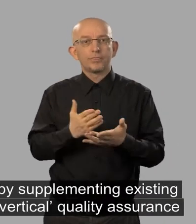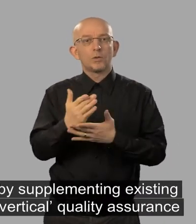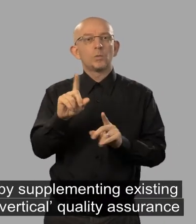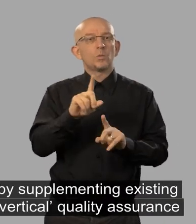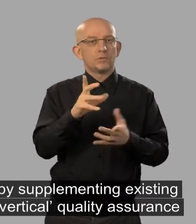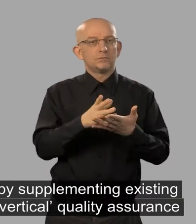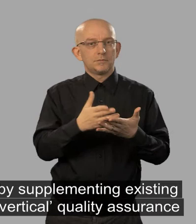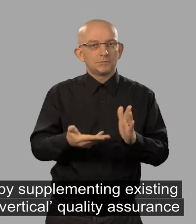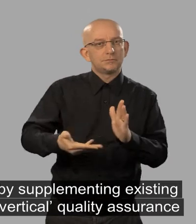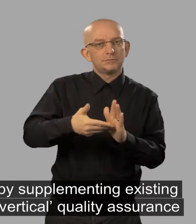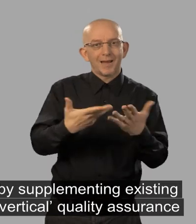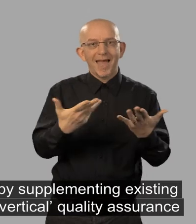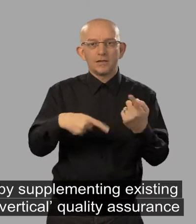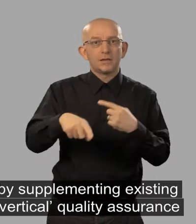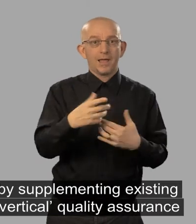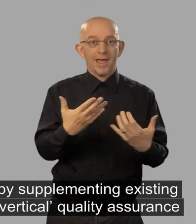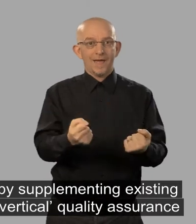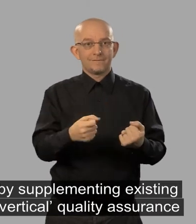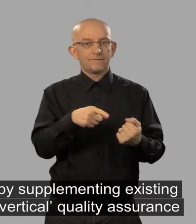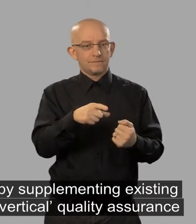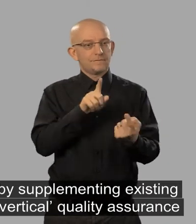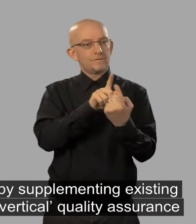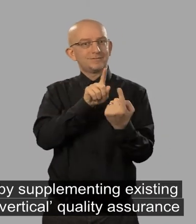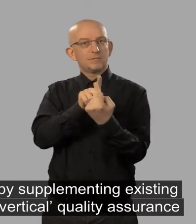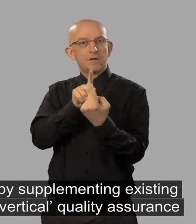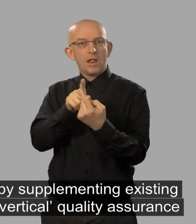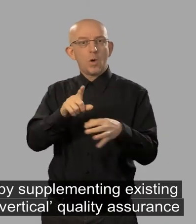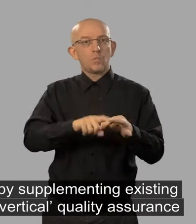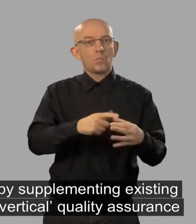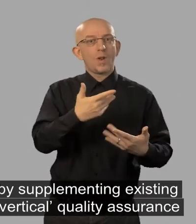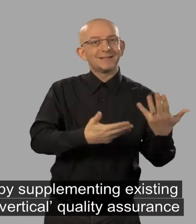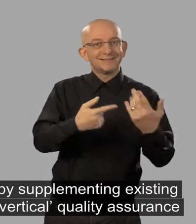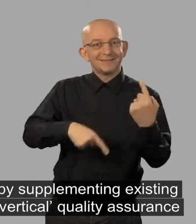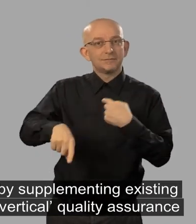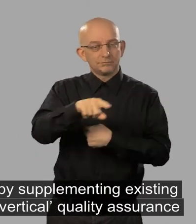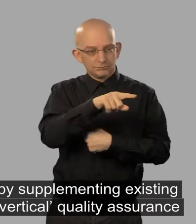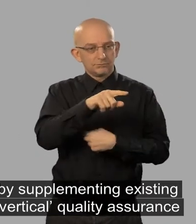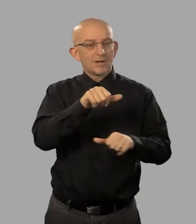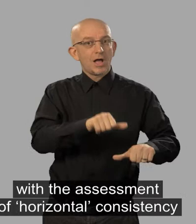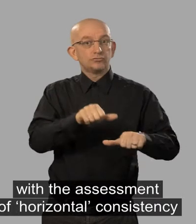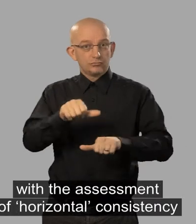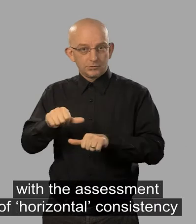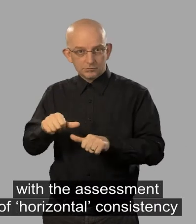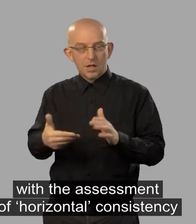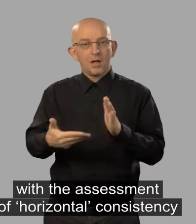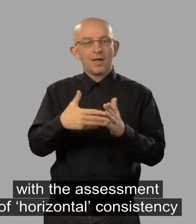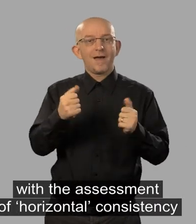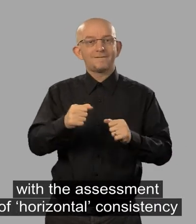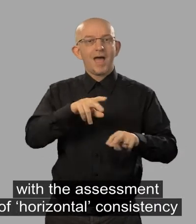supplementing existing vertical quality assurance with the assessment of horizontal consistency.